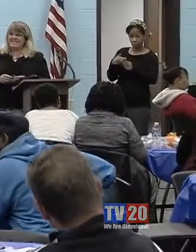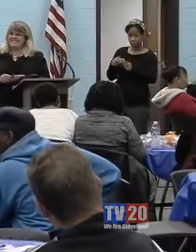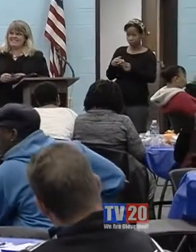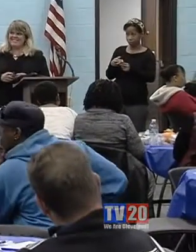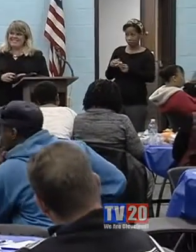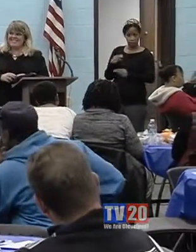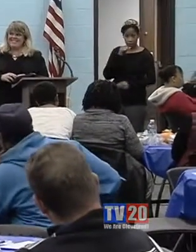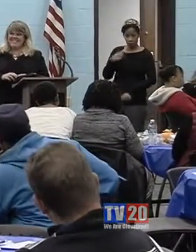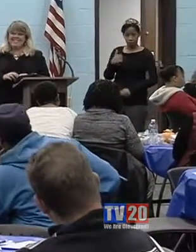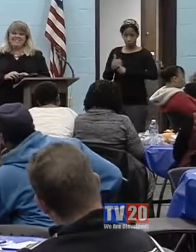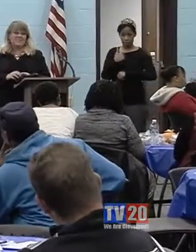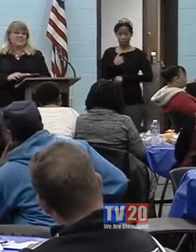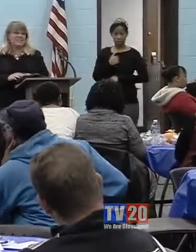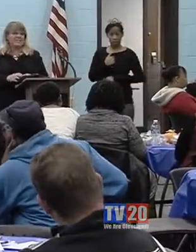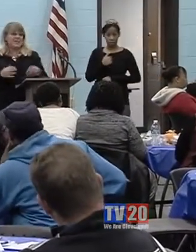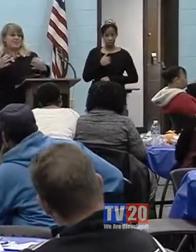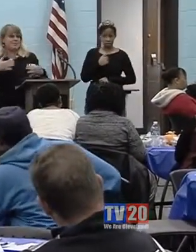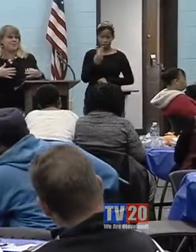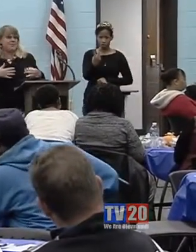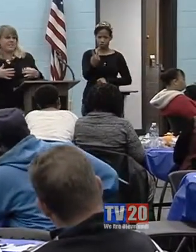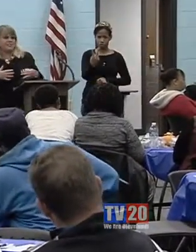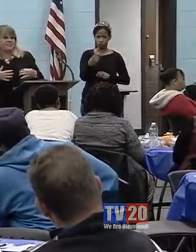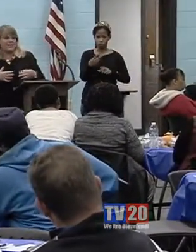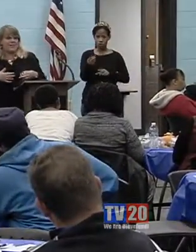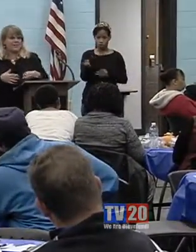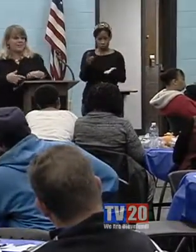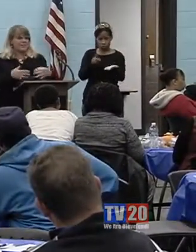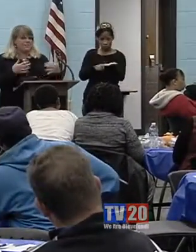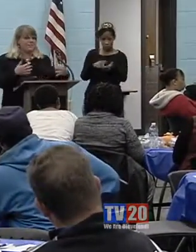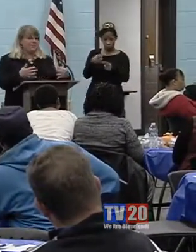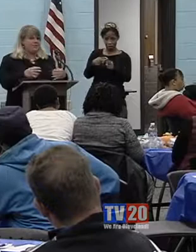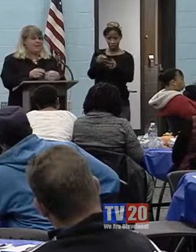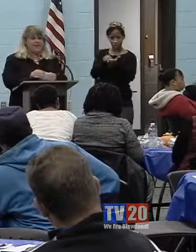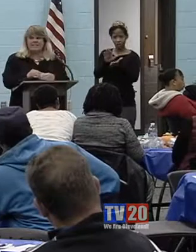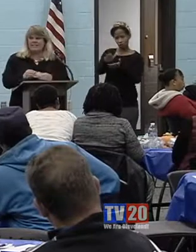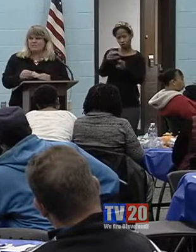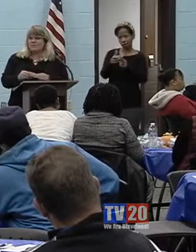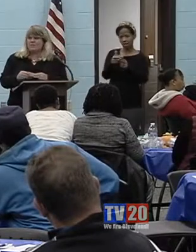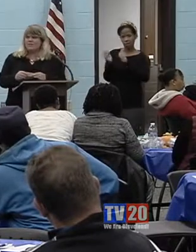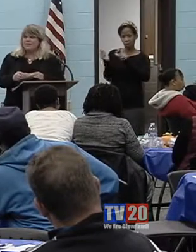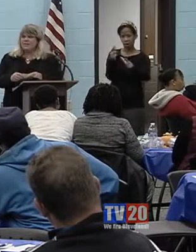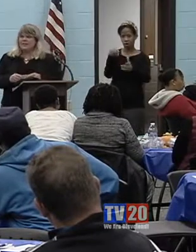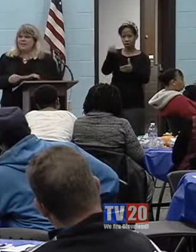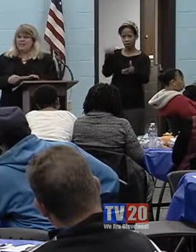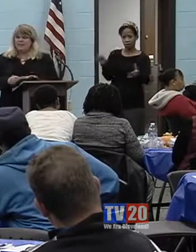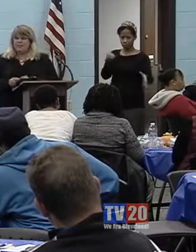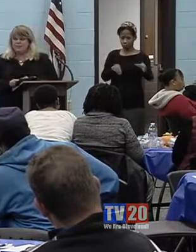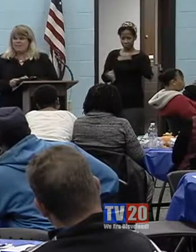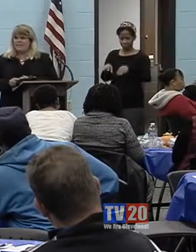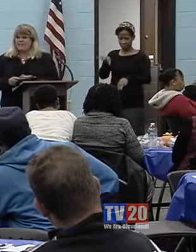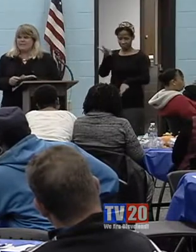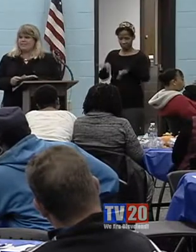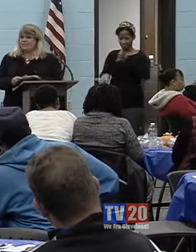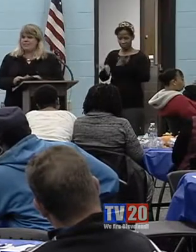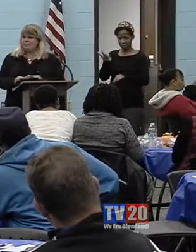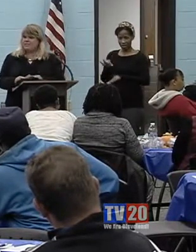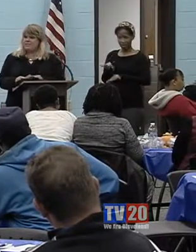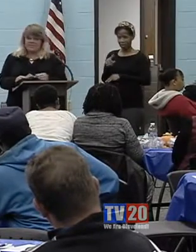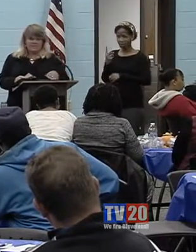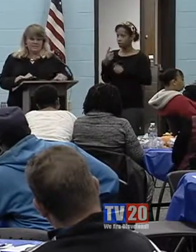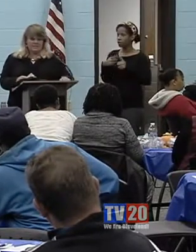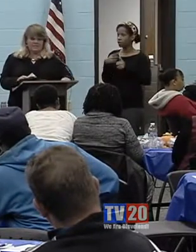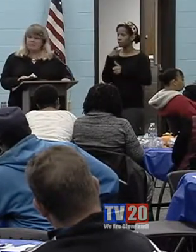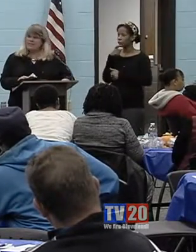He didn't pick these names. I didn't pull the names. So this came when you checked into registration. They were added to a